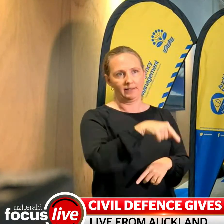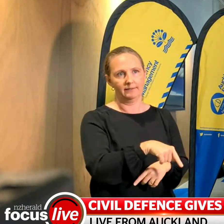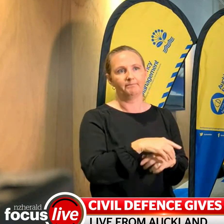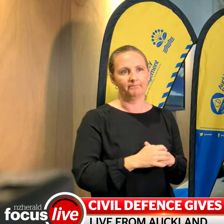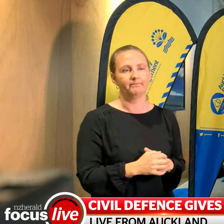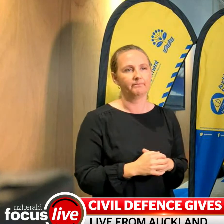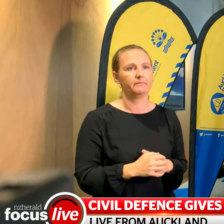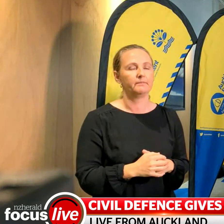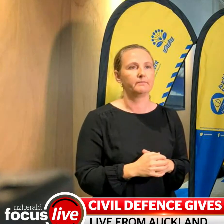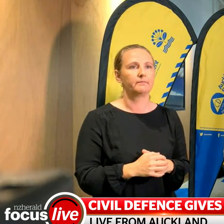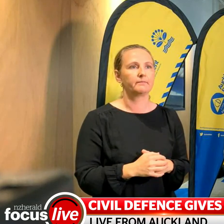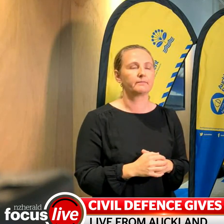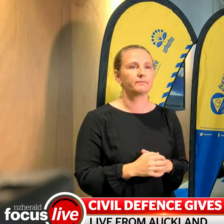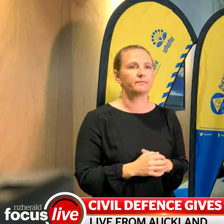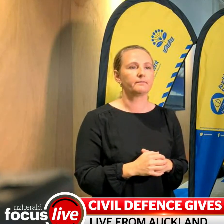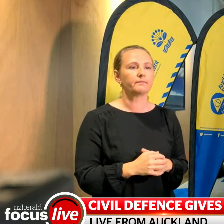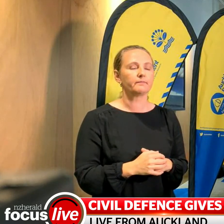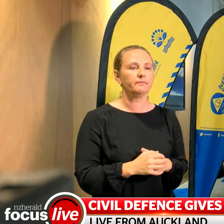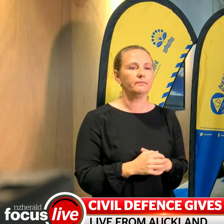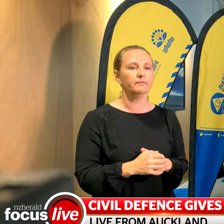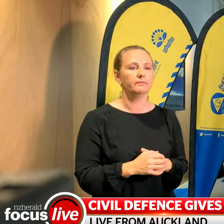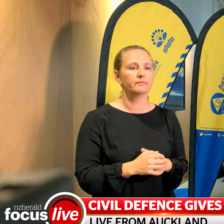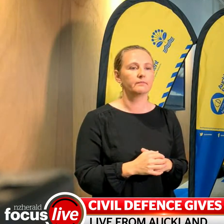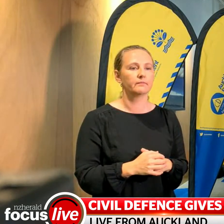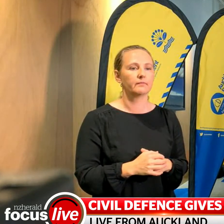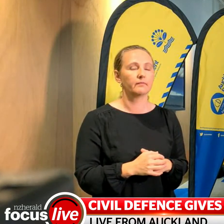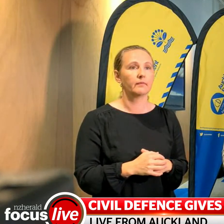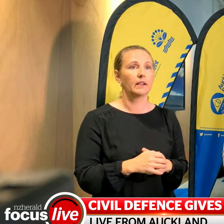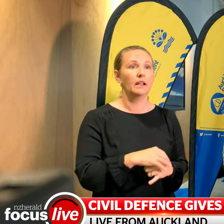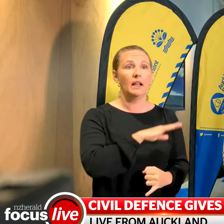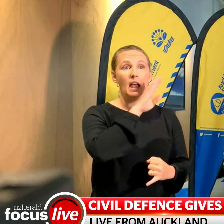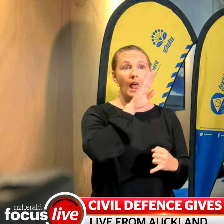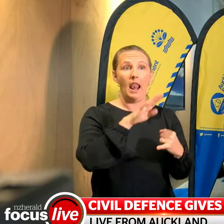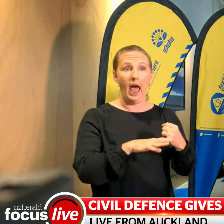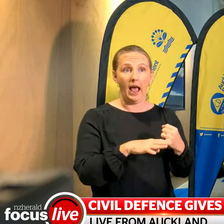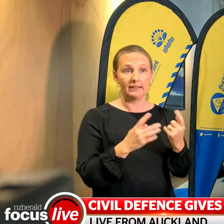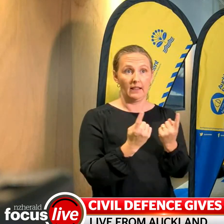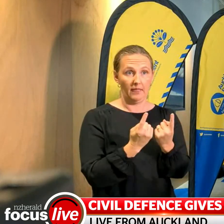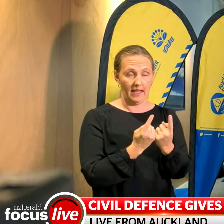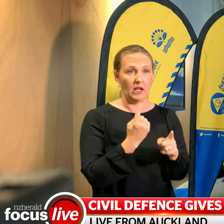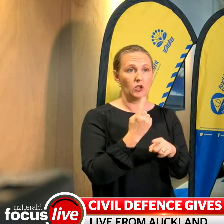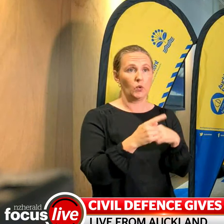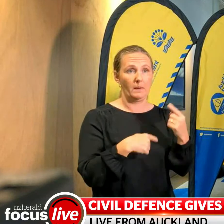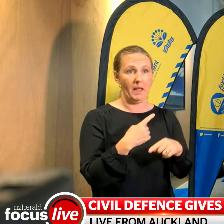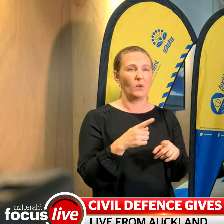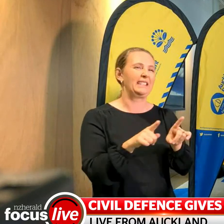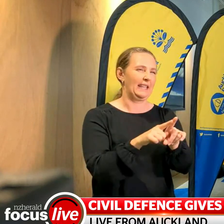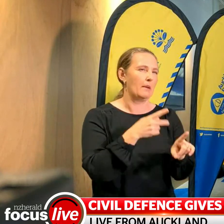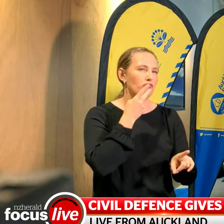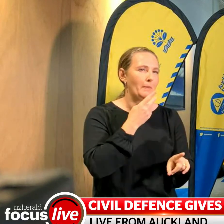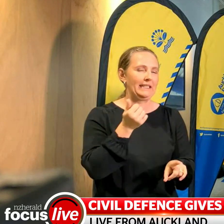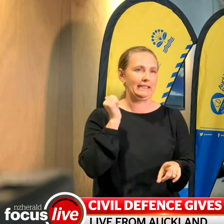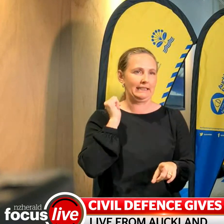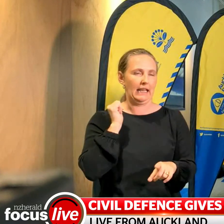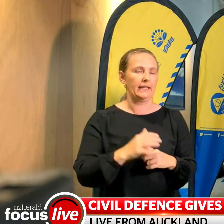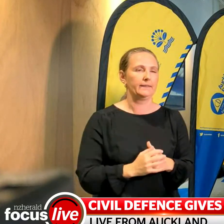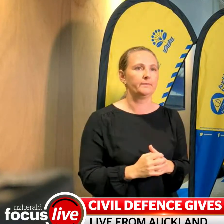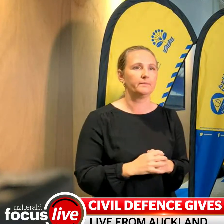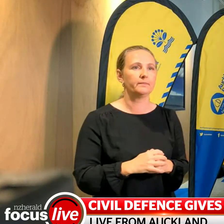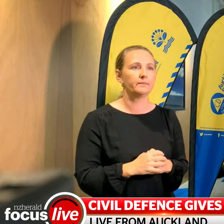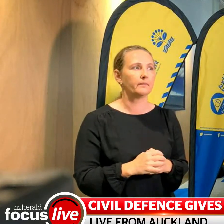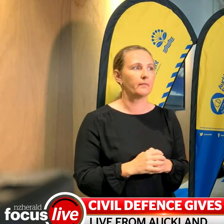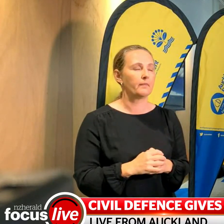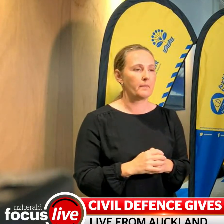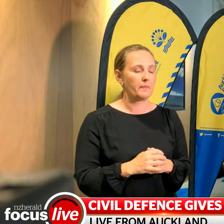beach. And lastly, I just want to cover off another matter that I did talk about yesterday, but we're aware